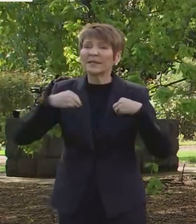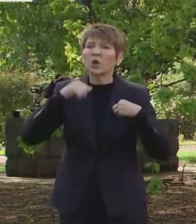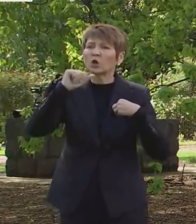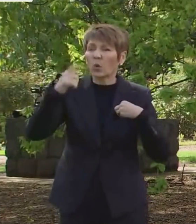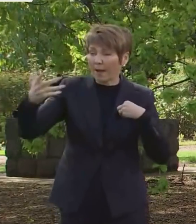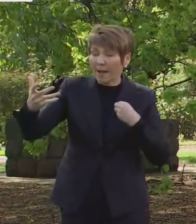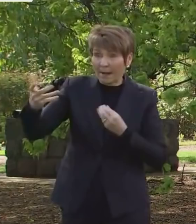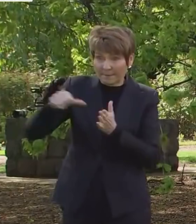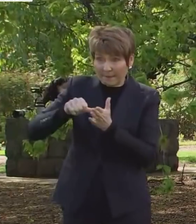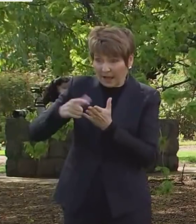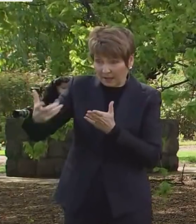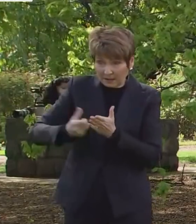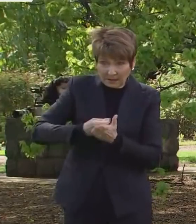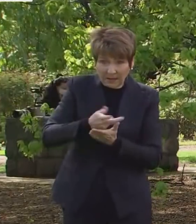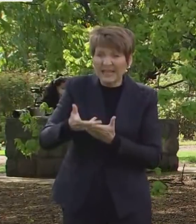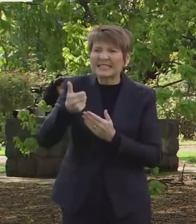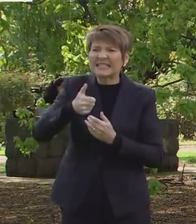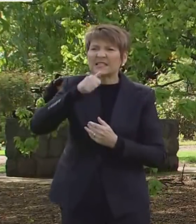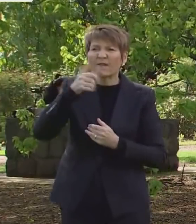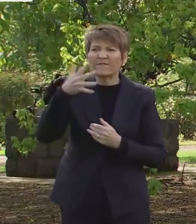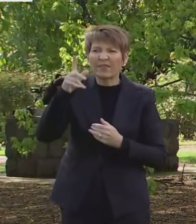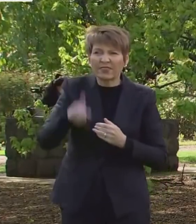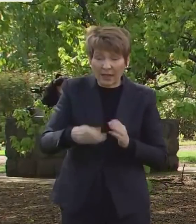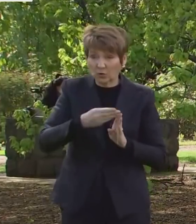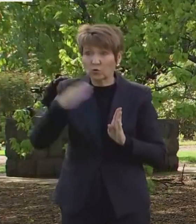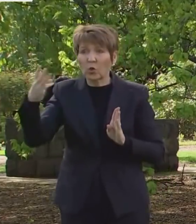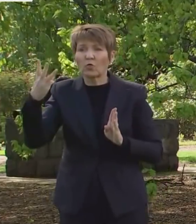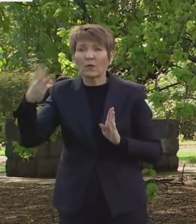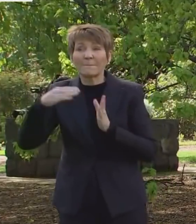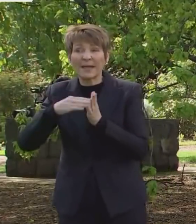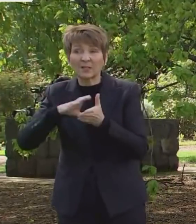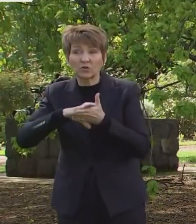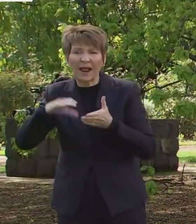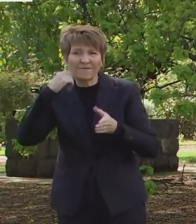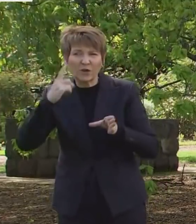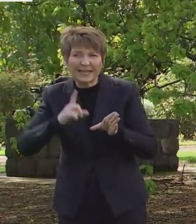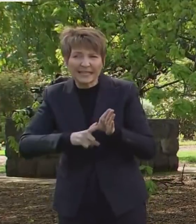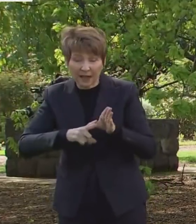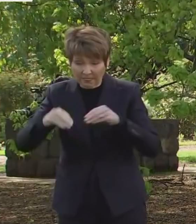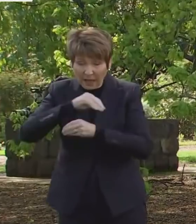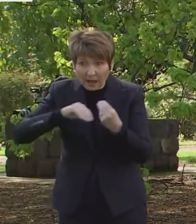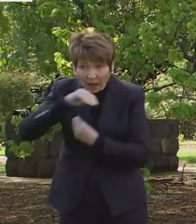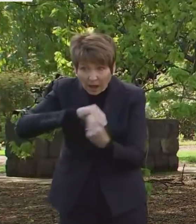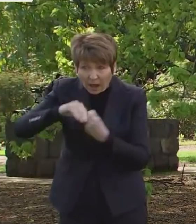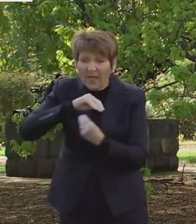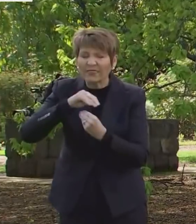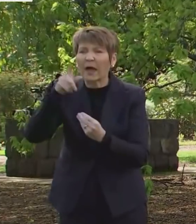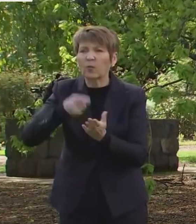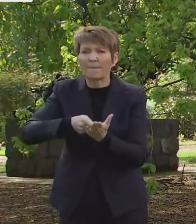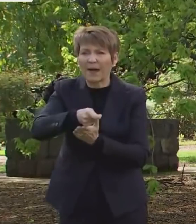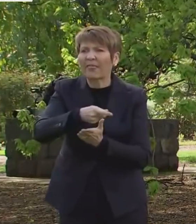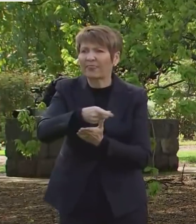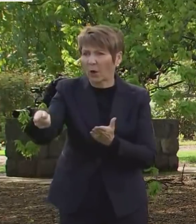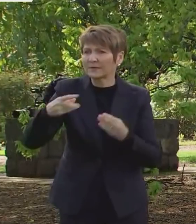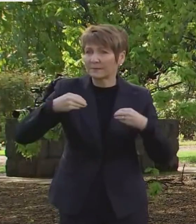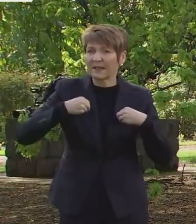between $650,000 and $3 million per annum, they will instead receive a weekly payment of